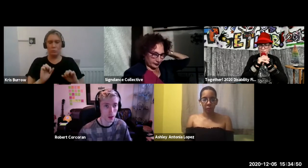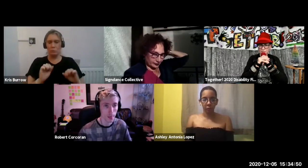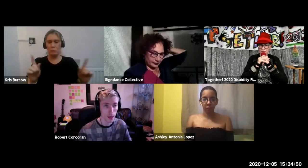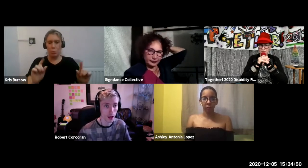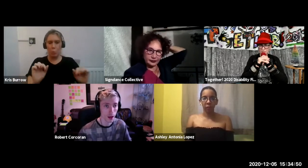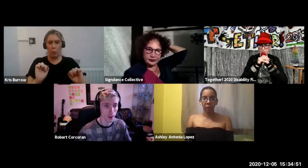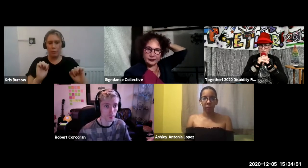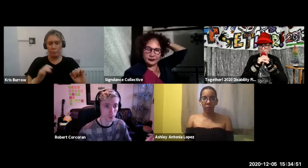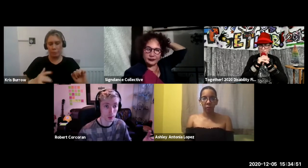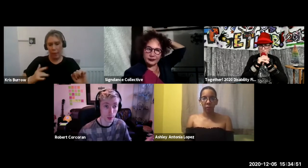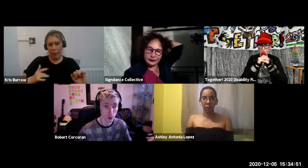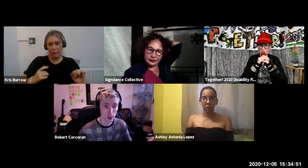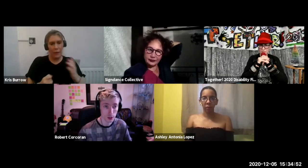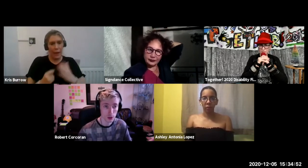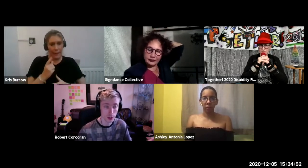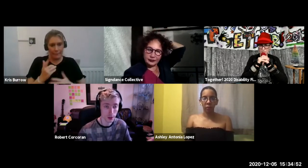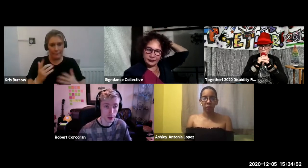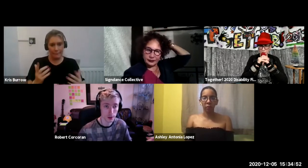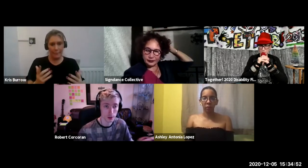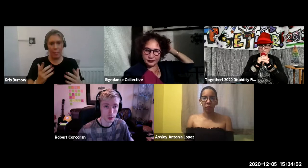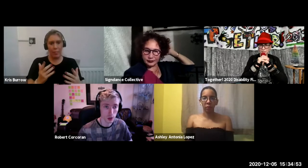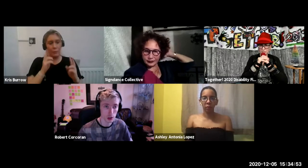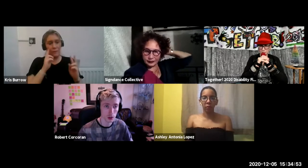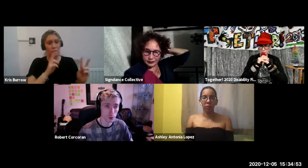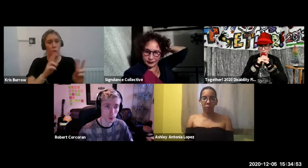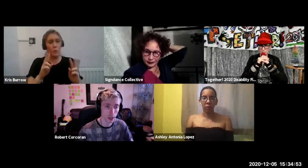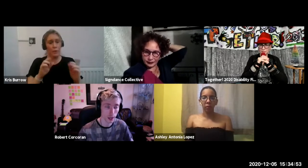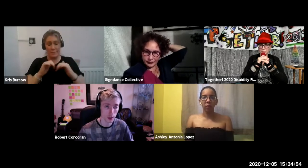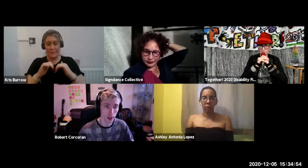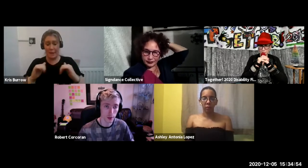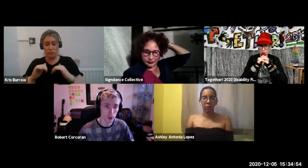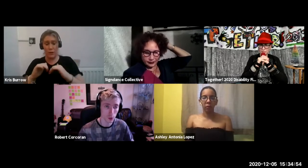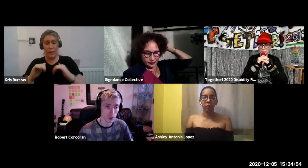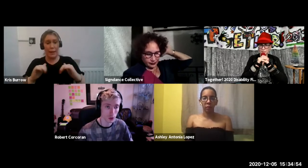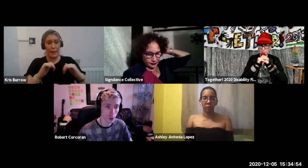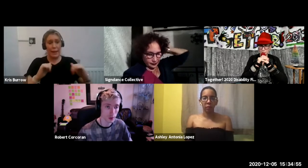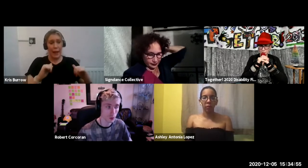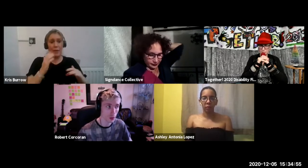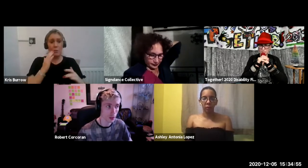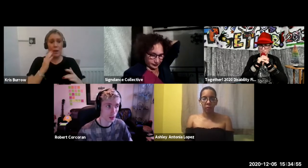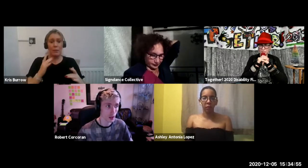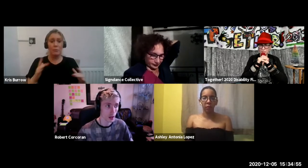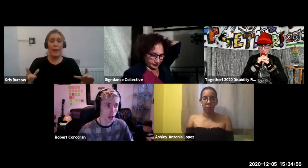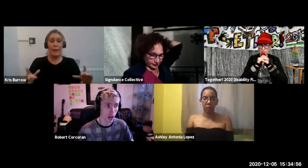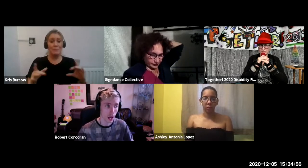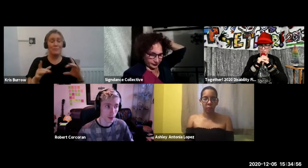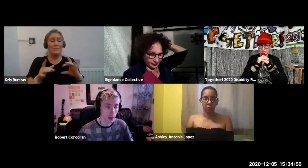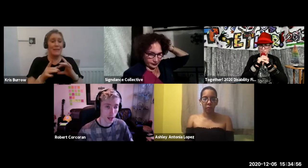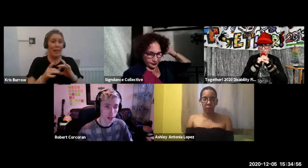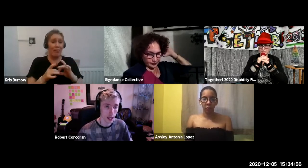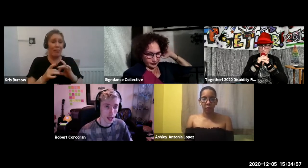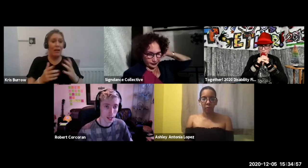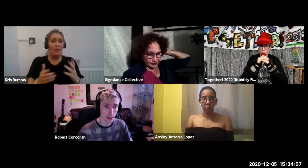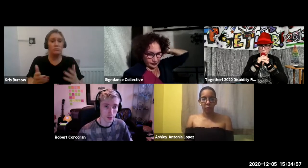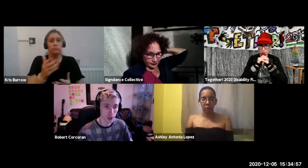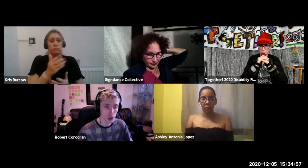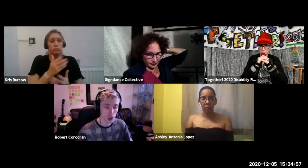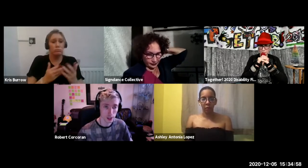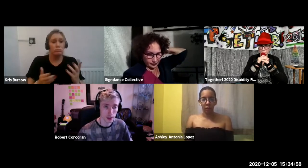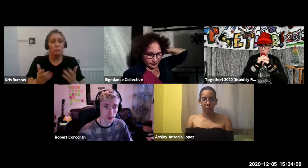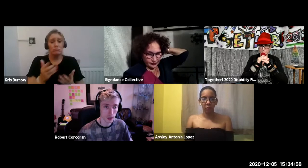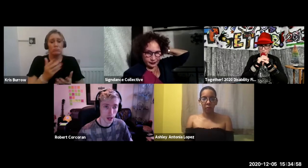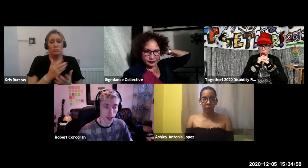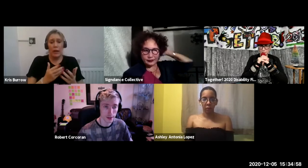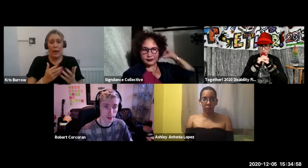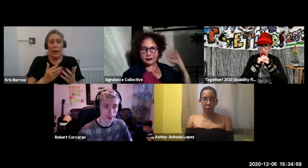them separately usually, and then had a discussion when we came together once or twice a week. And then I